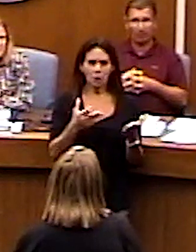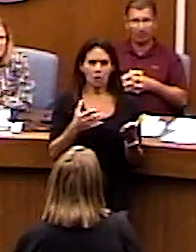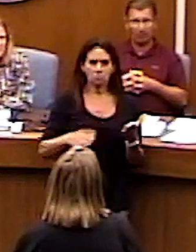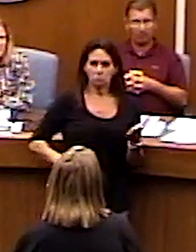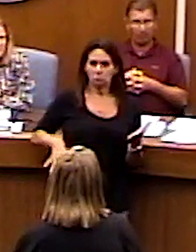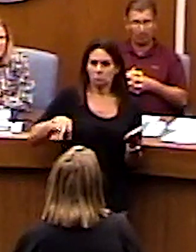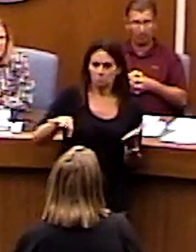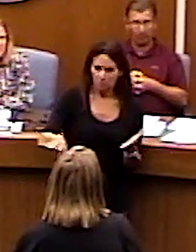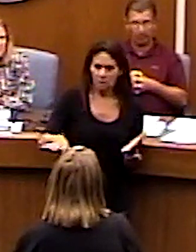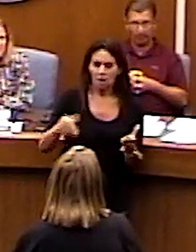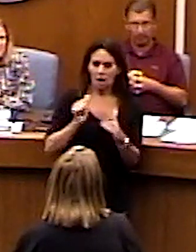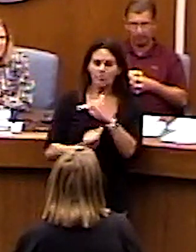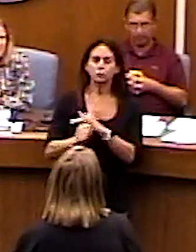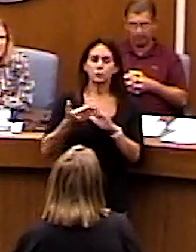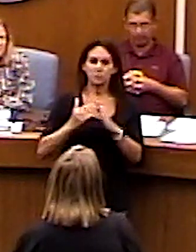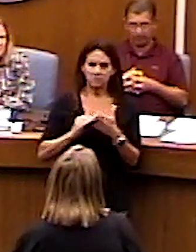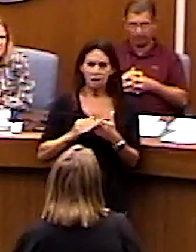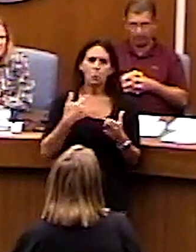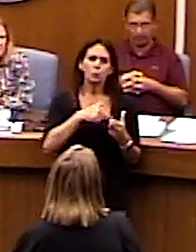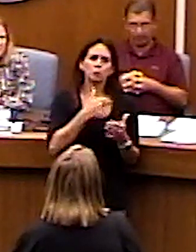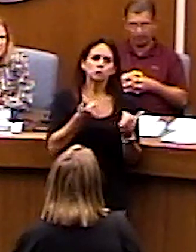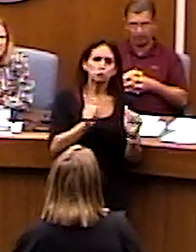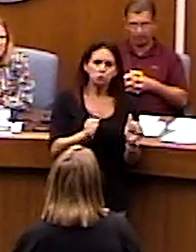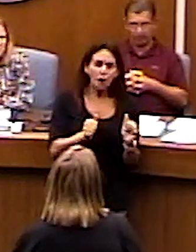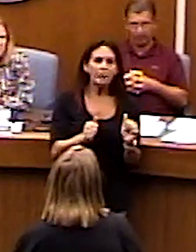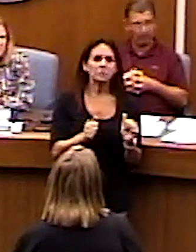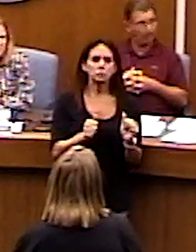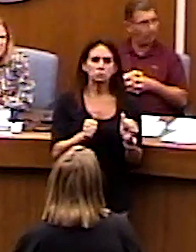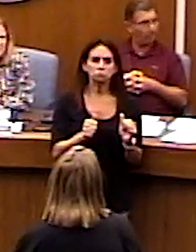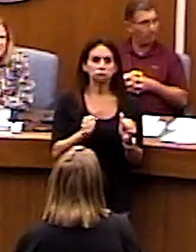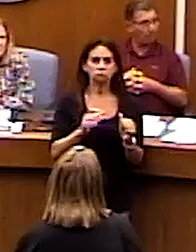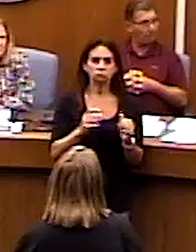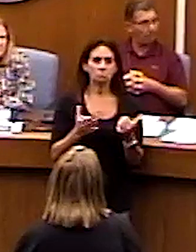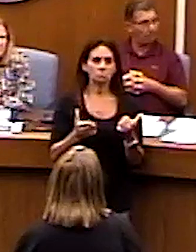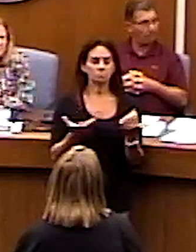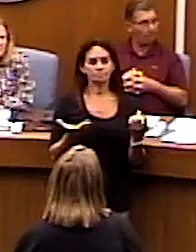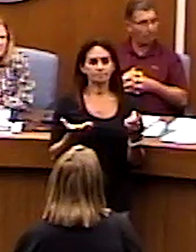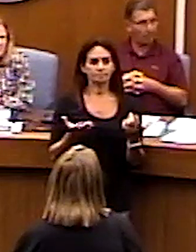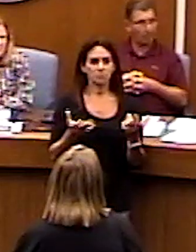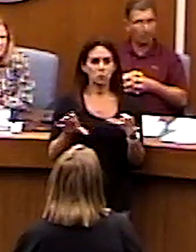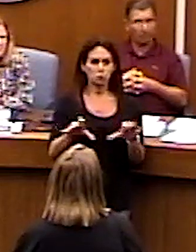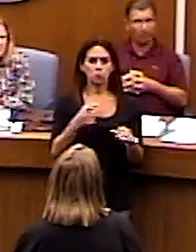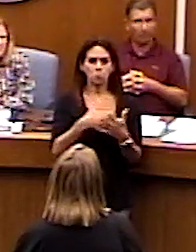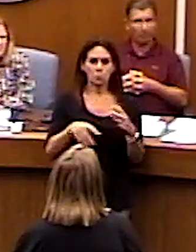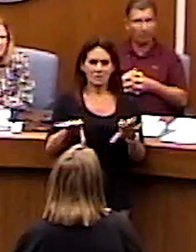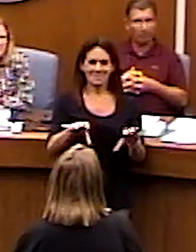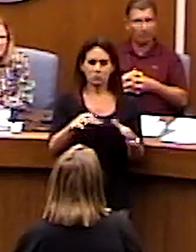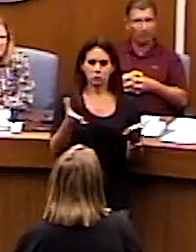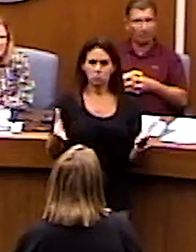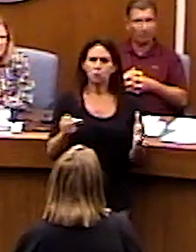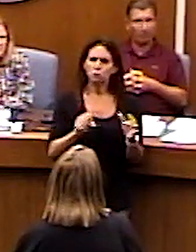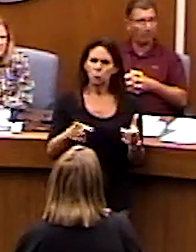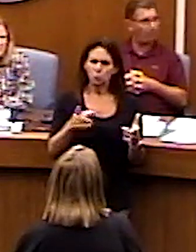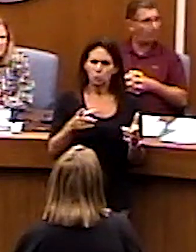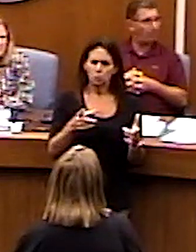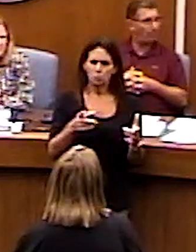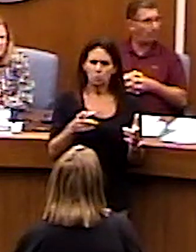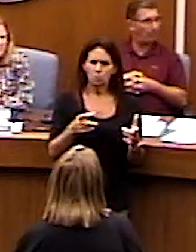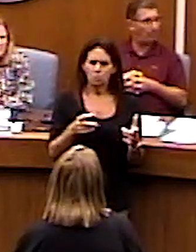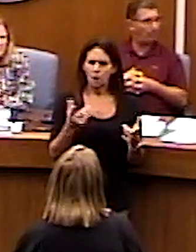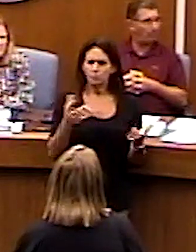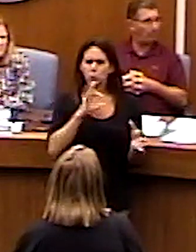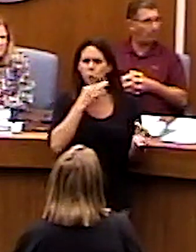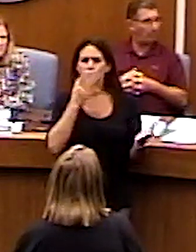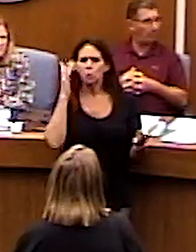of the township. We're trying to accommodate you. Do we need to be going through this time and expense of